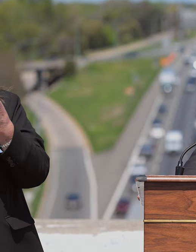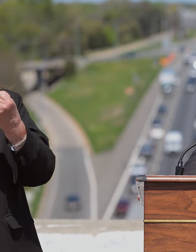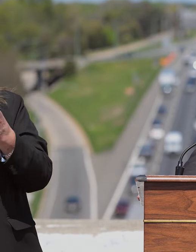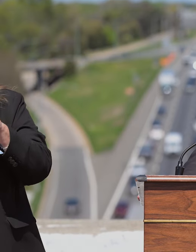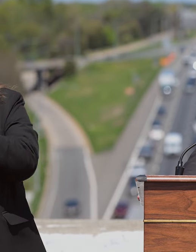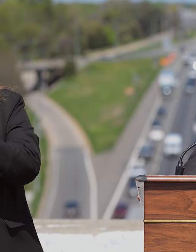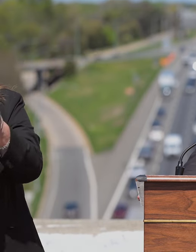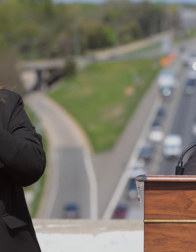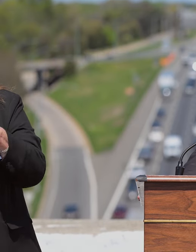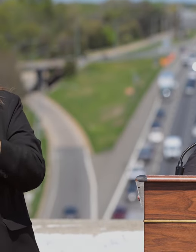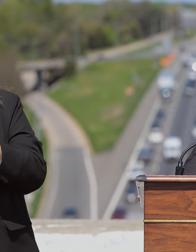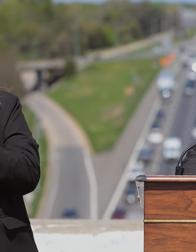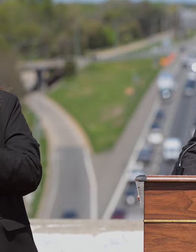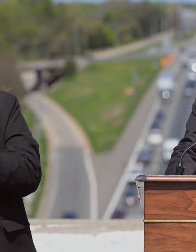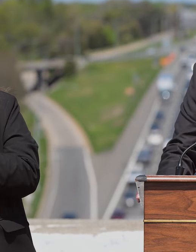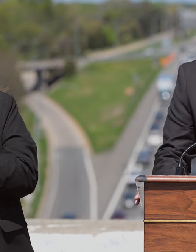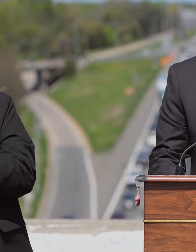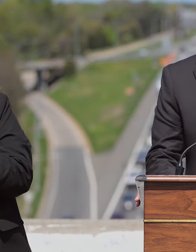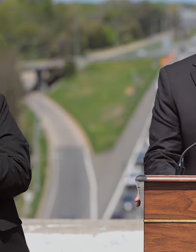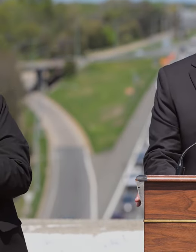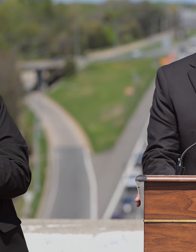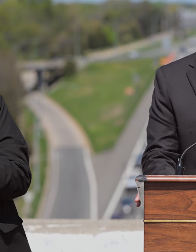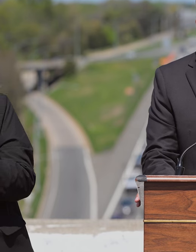follow directions from our parking crew so that everyone